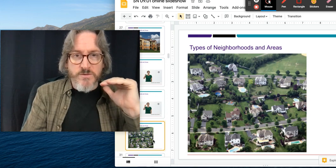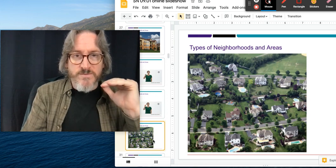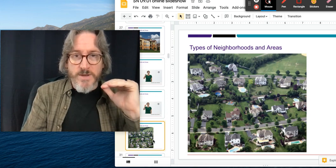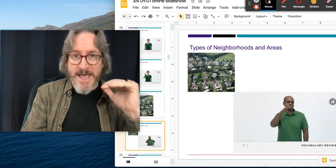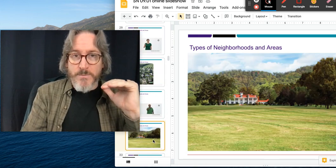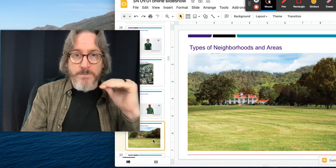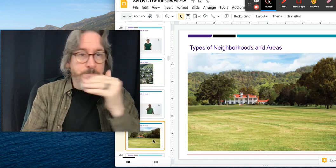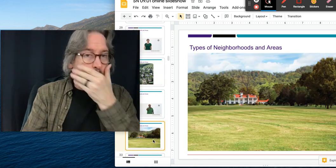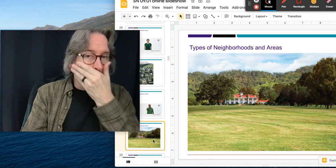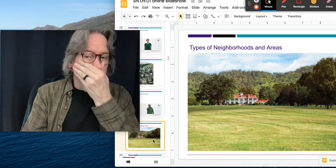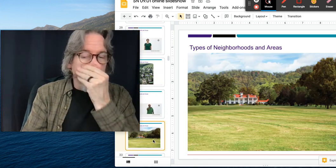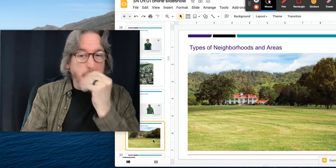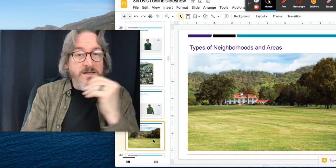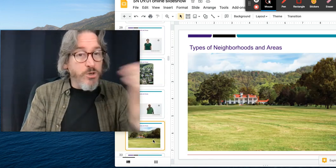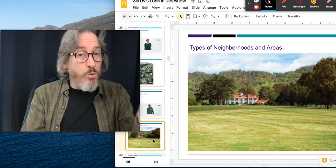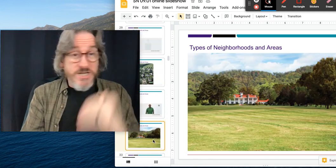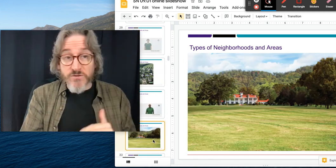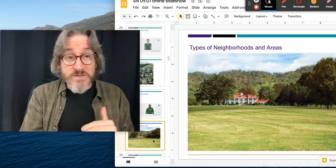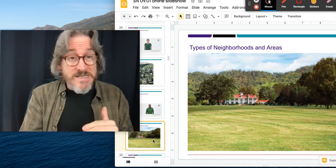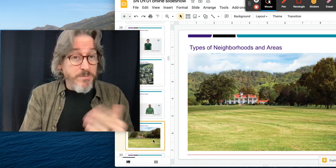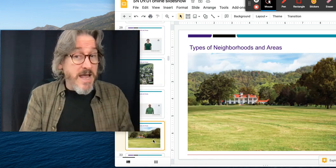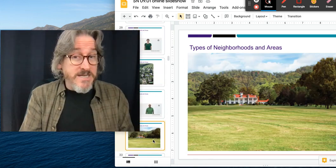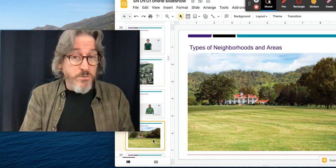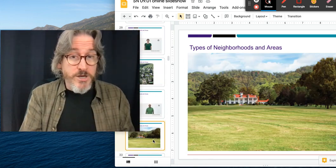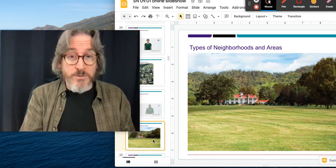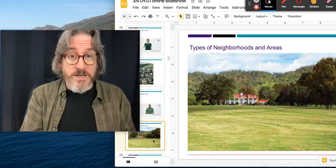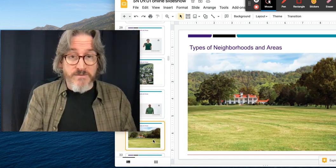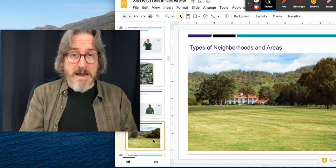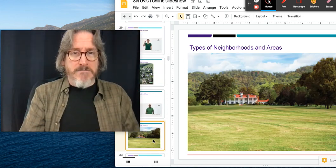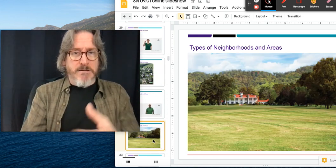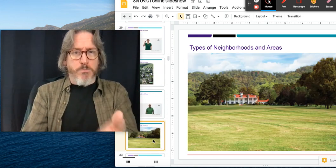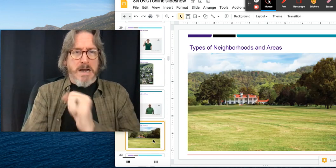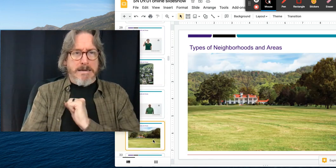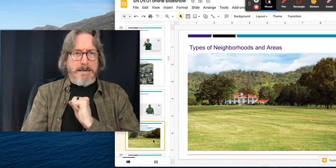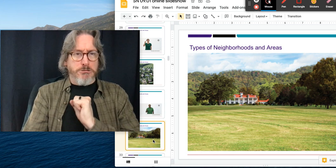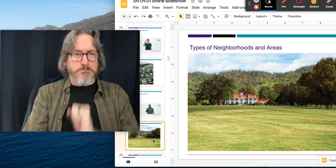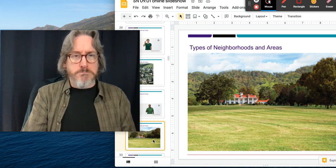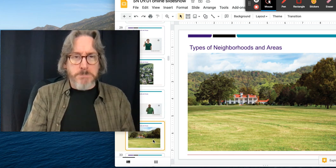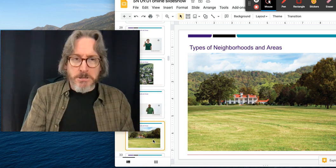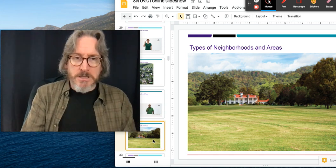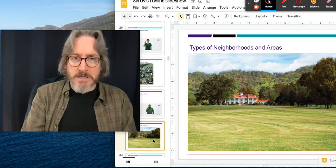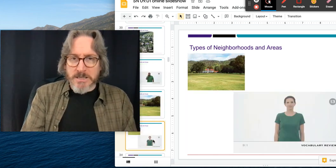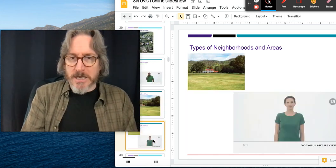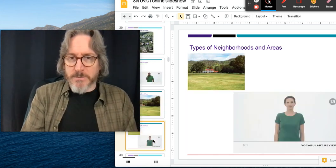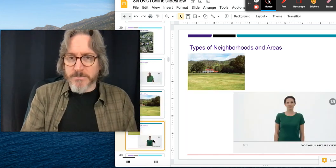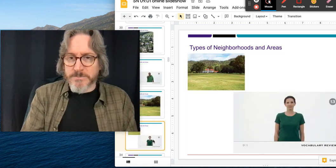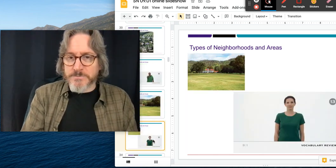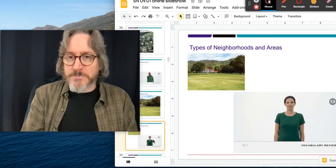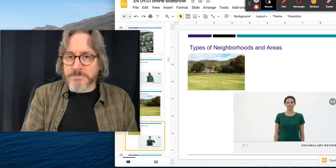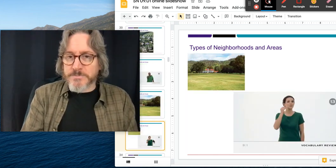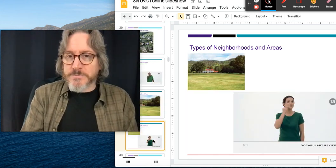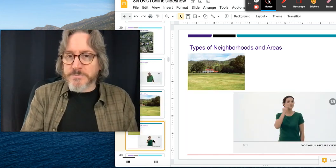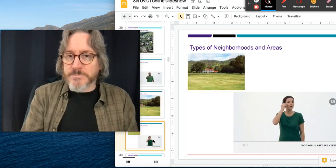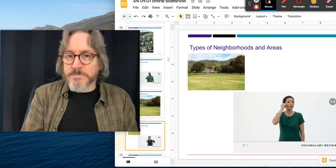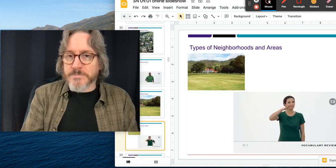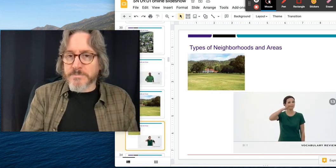right through the vocab. So whichever of these apply to where you live, I live on a plantation.